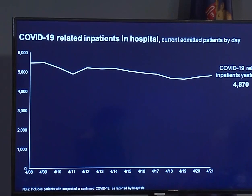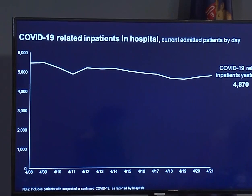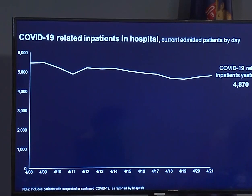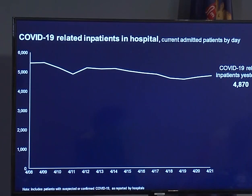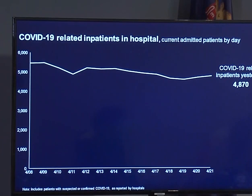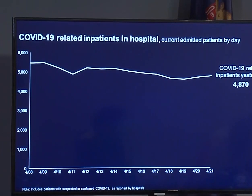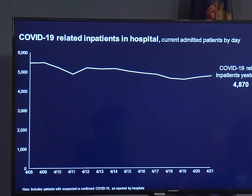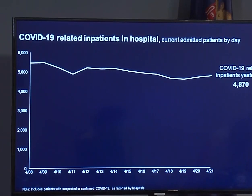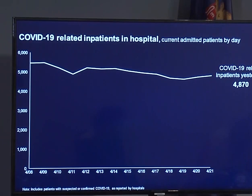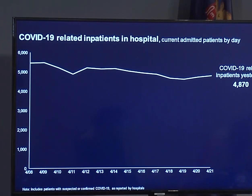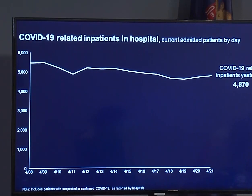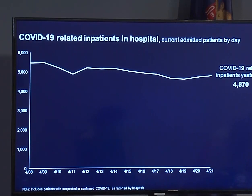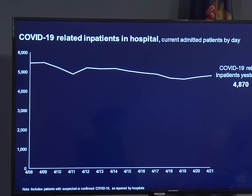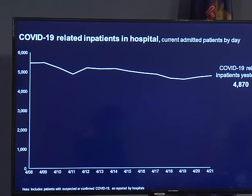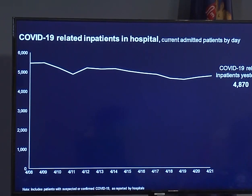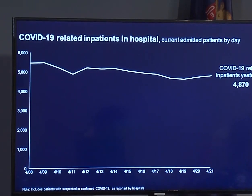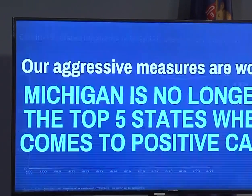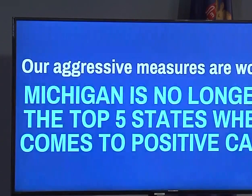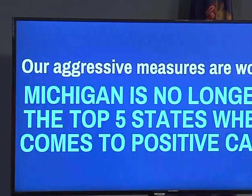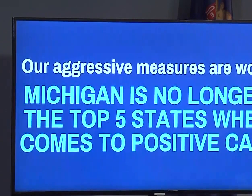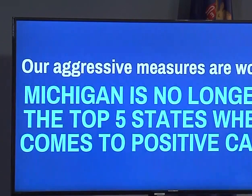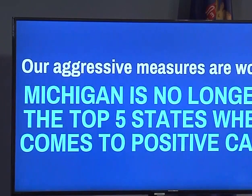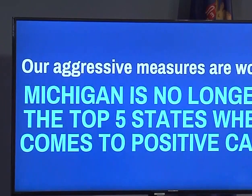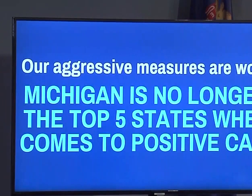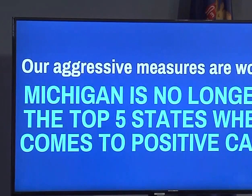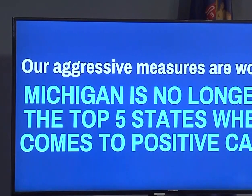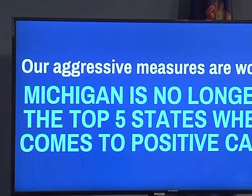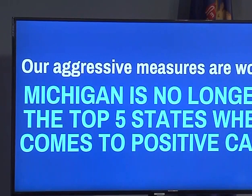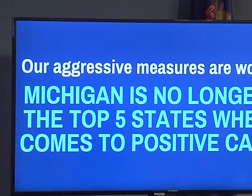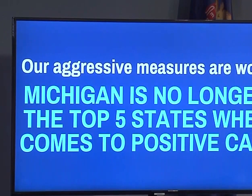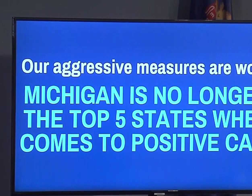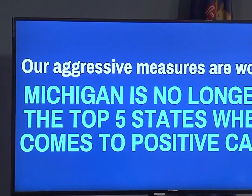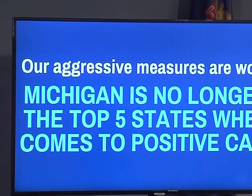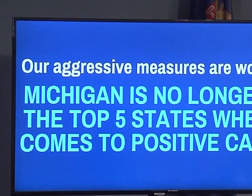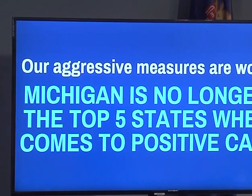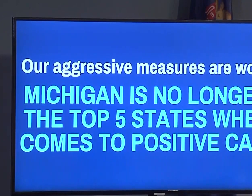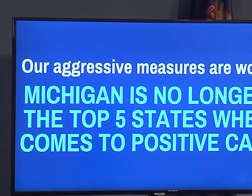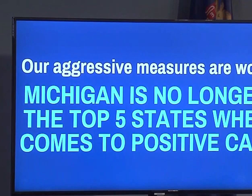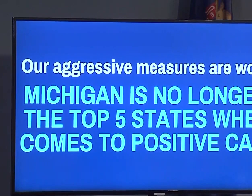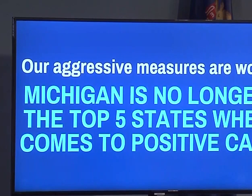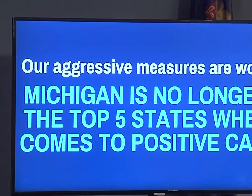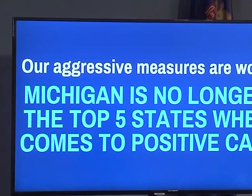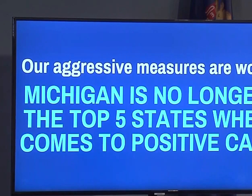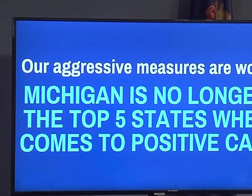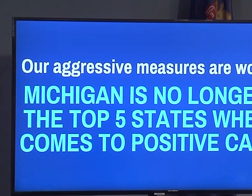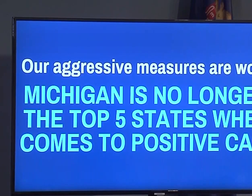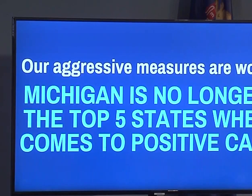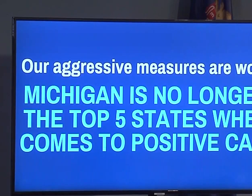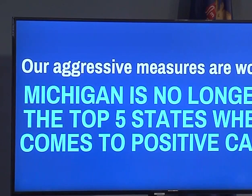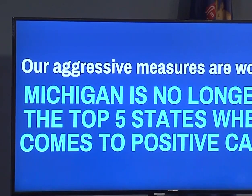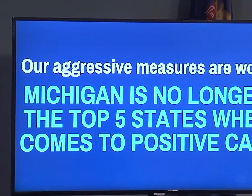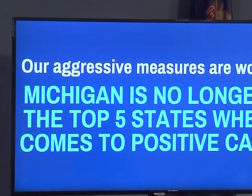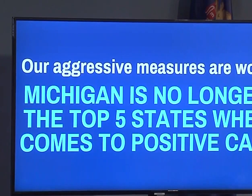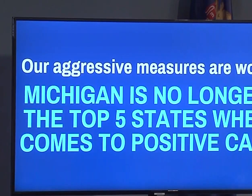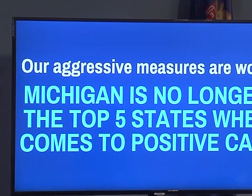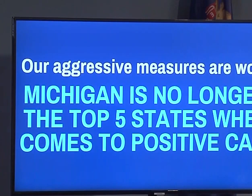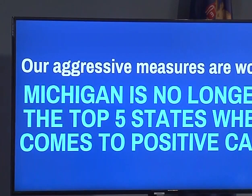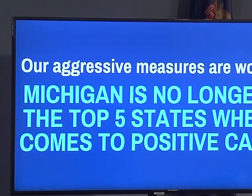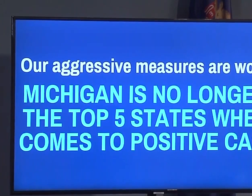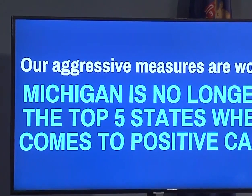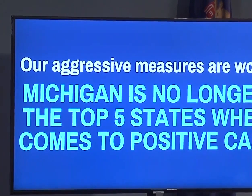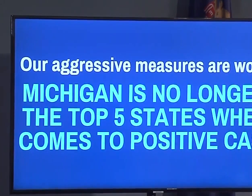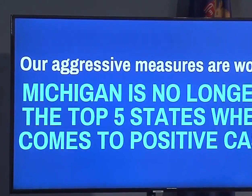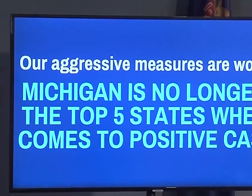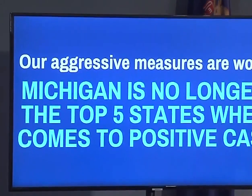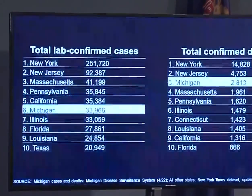in the last 10 days. Michigan is no longer in the top 5 states when it comes to positive cases. We've dropped